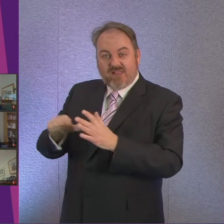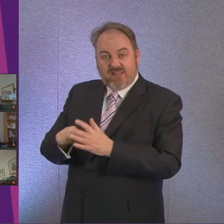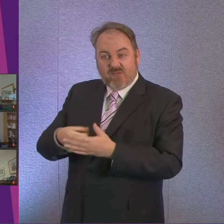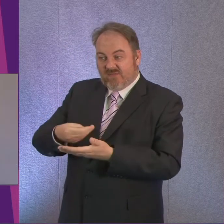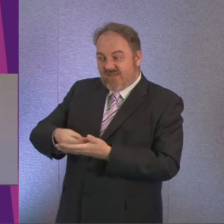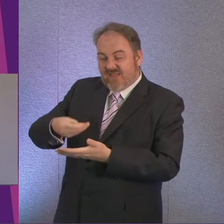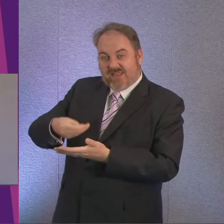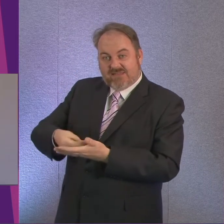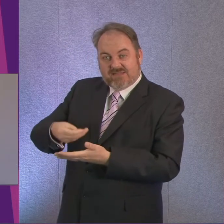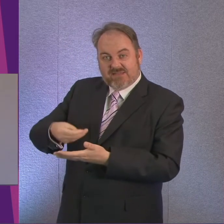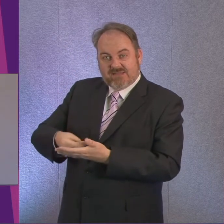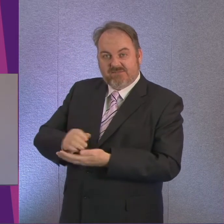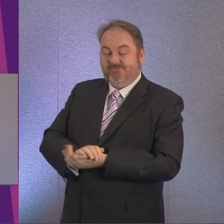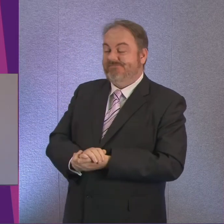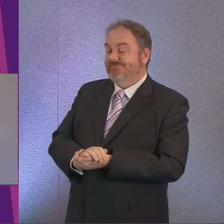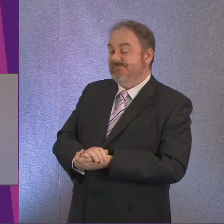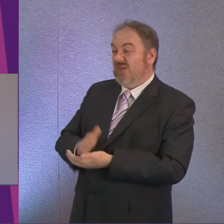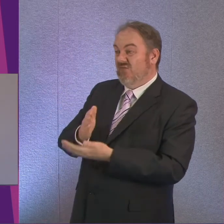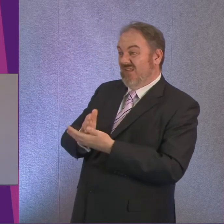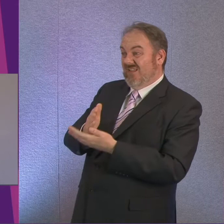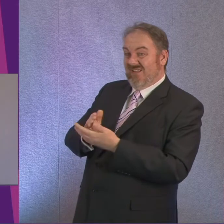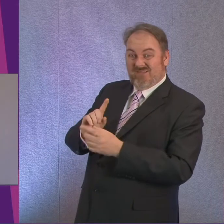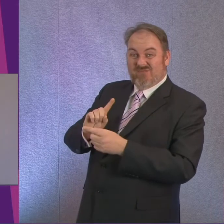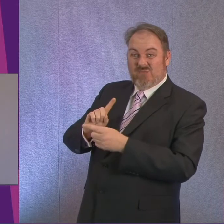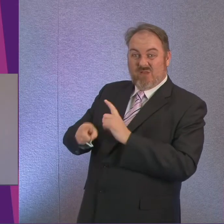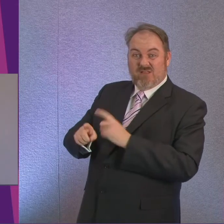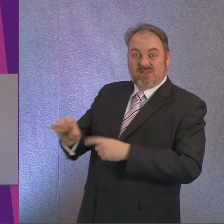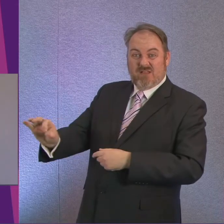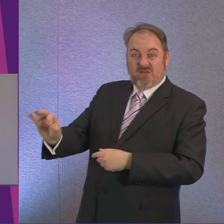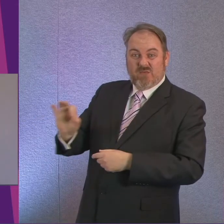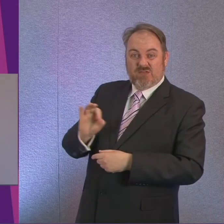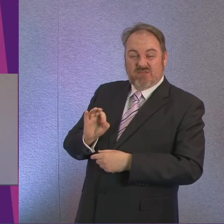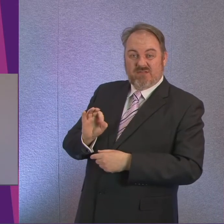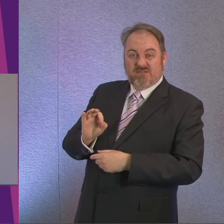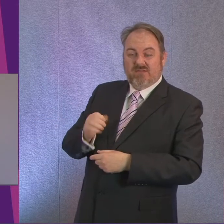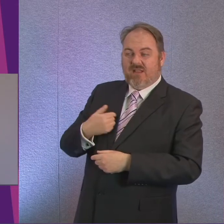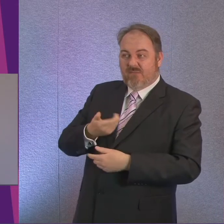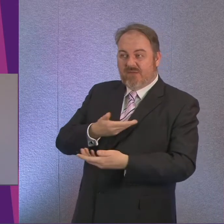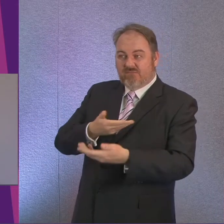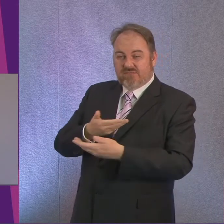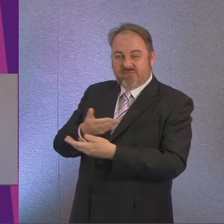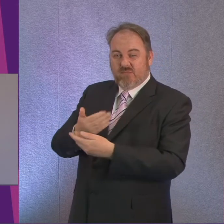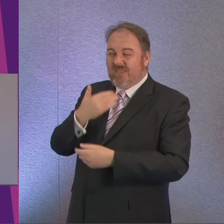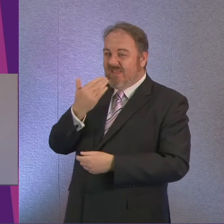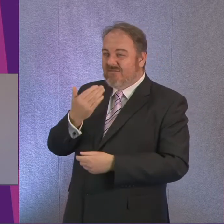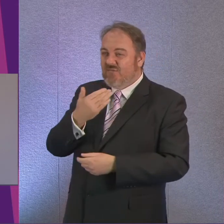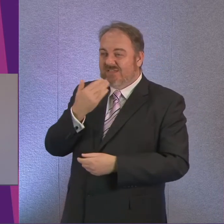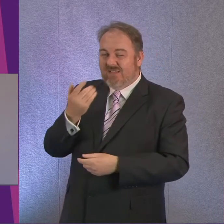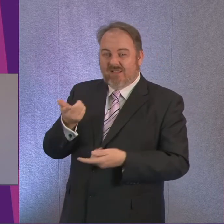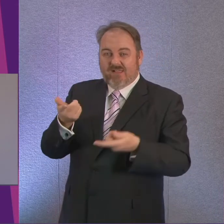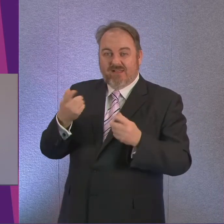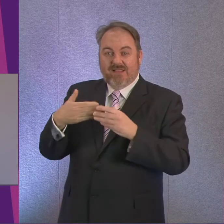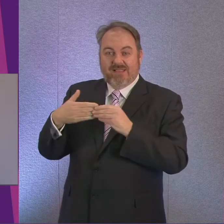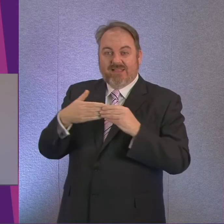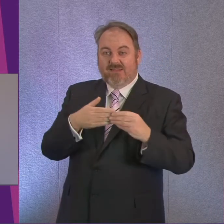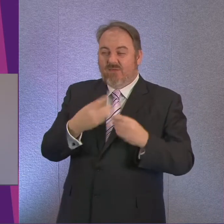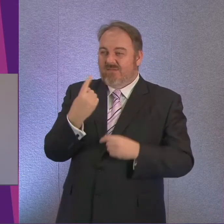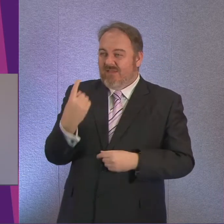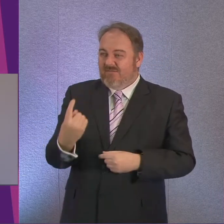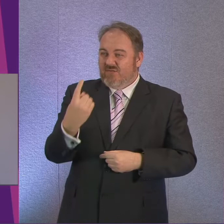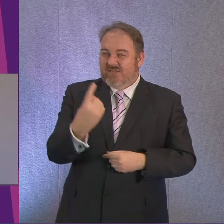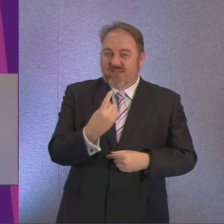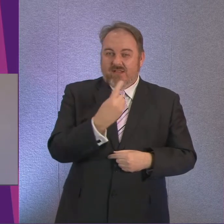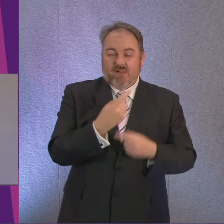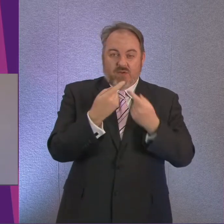Can I tell Daniel Johnson I've had individual conversations with every university principal in Scotland over the last week, over and above our